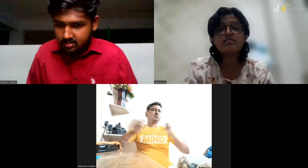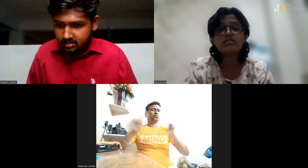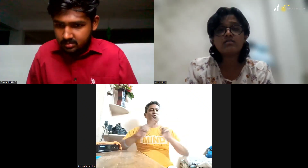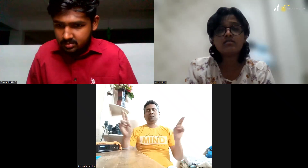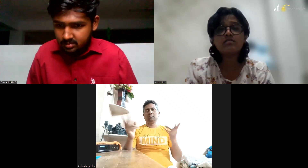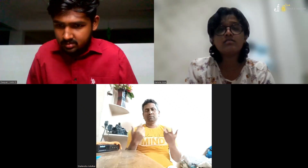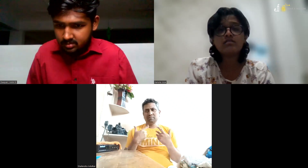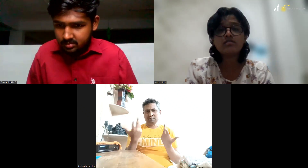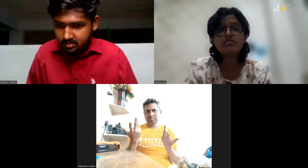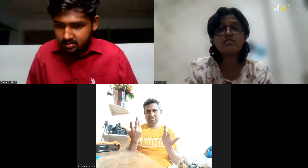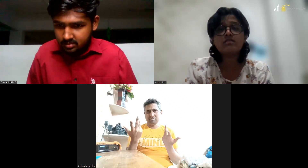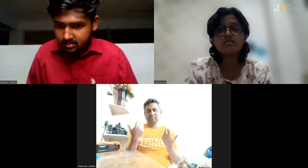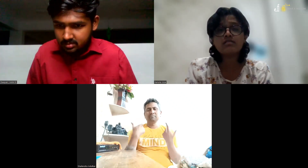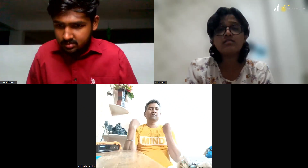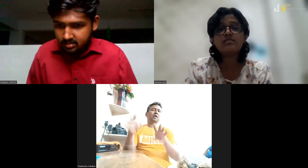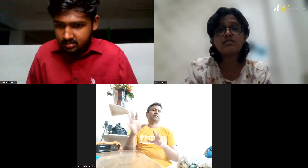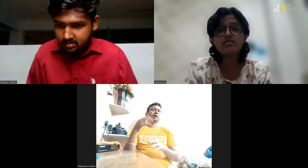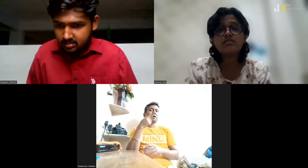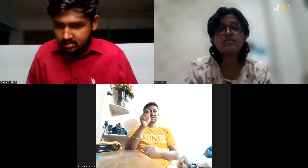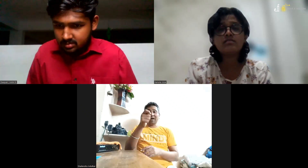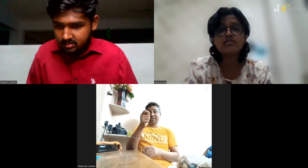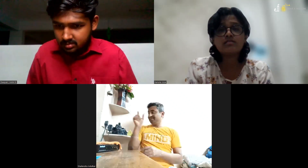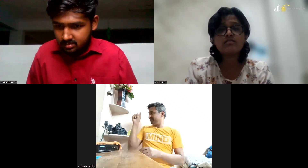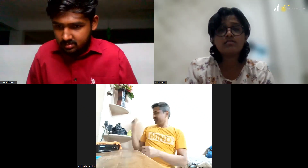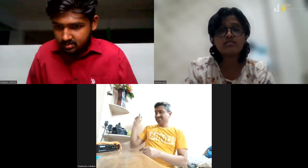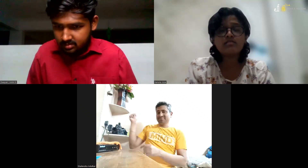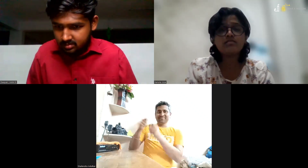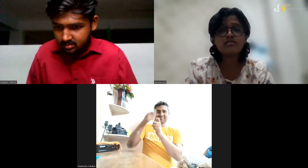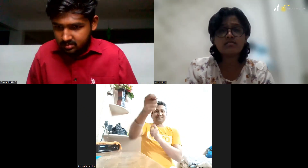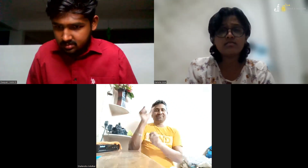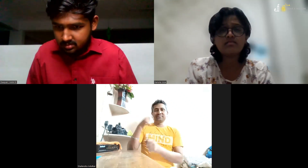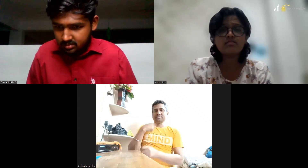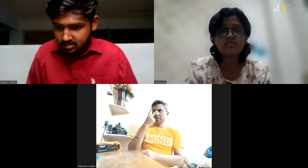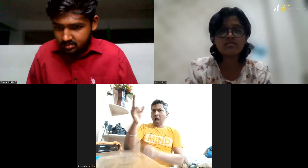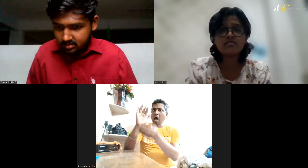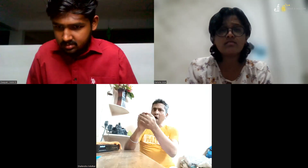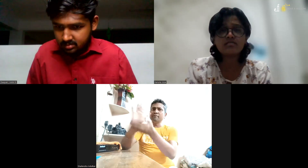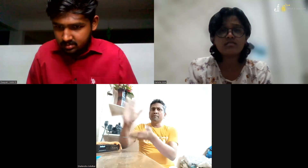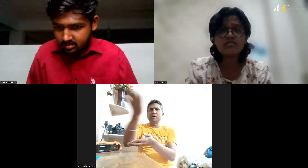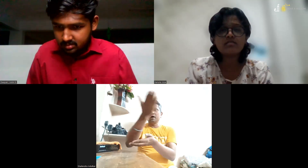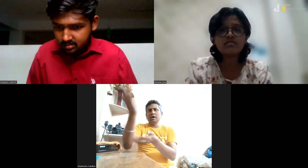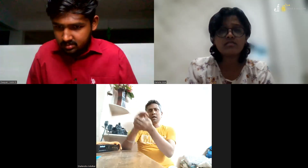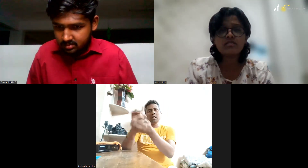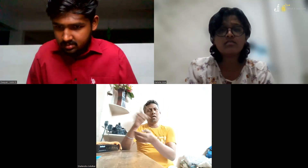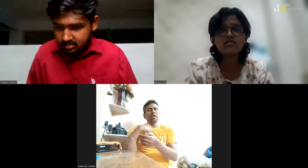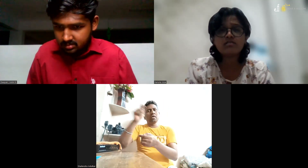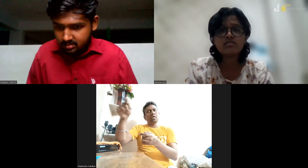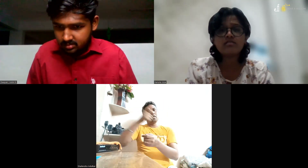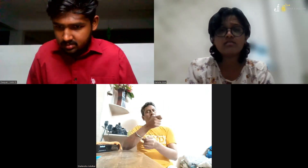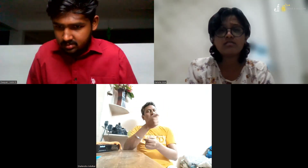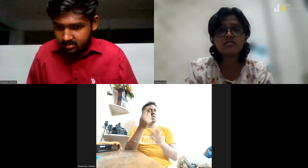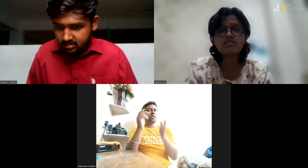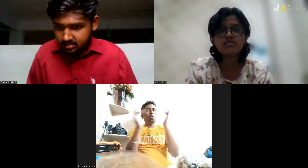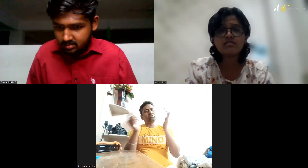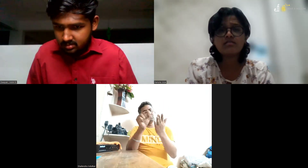top floor where we can have much, it is so warm. There is no facilities much.